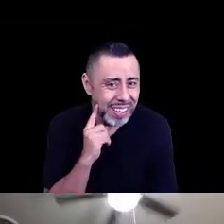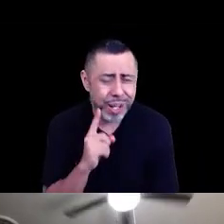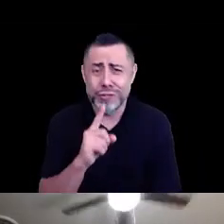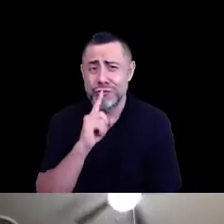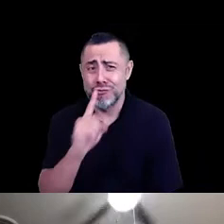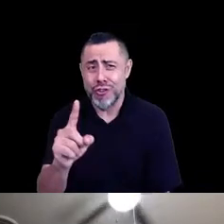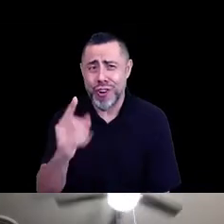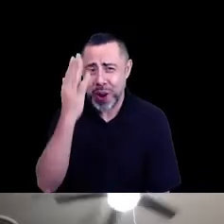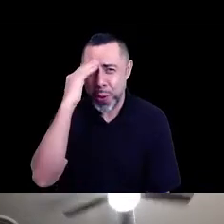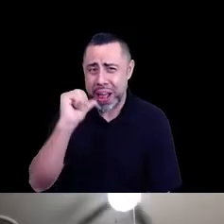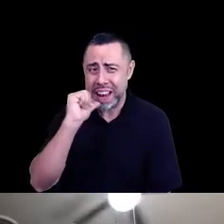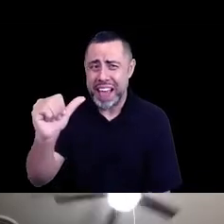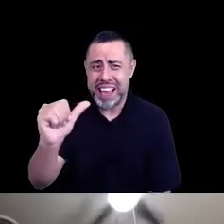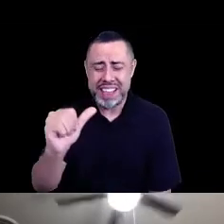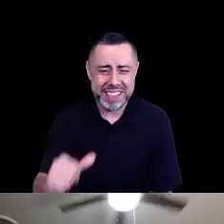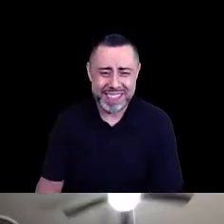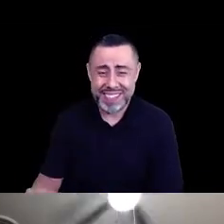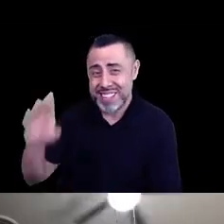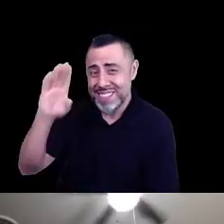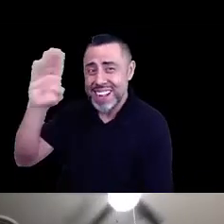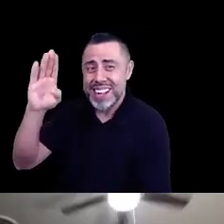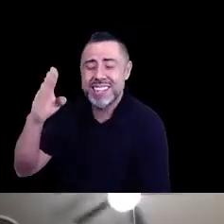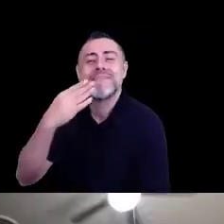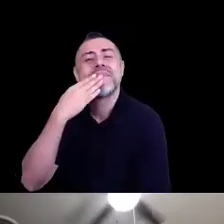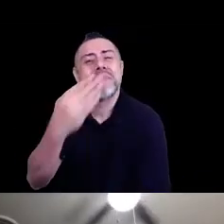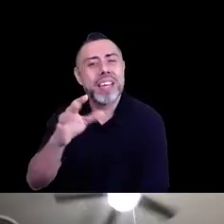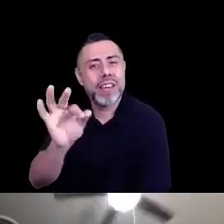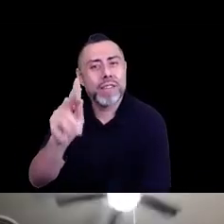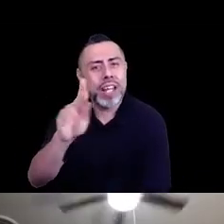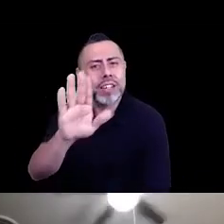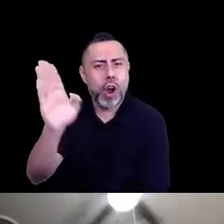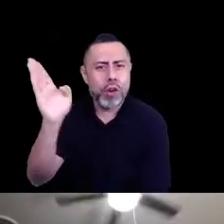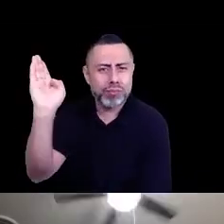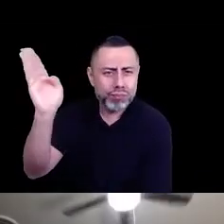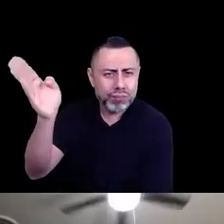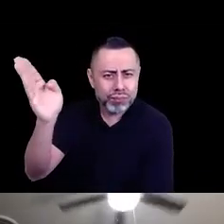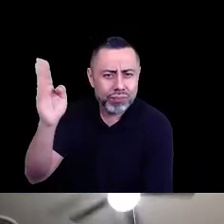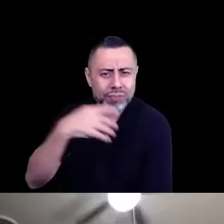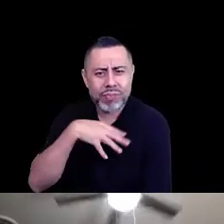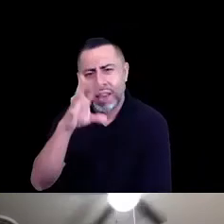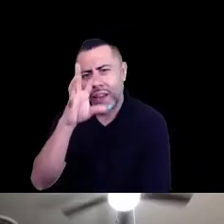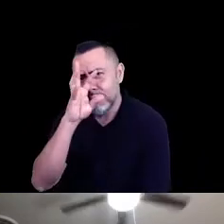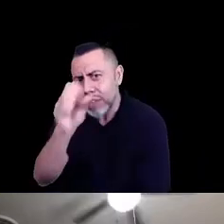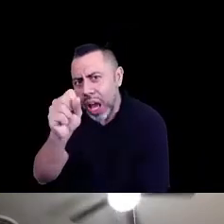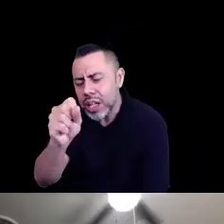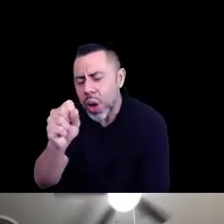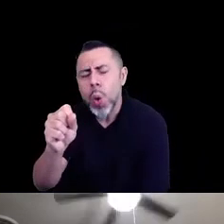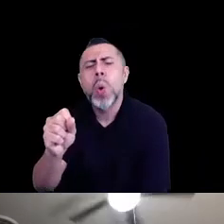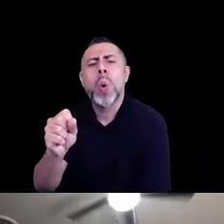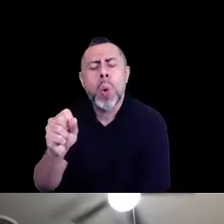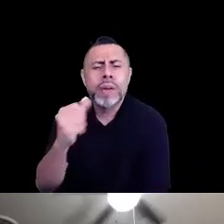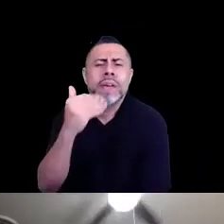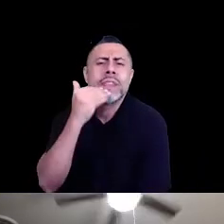Sure, why not? Hi, thank you, Frank, for your presentation. It was fascinating, and thank you